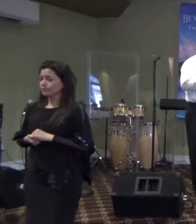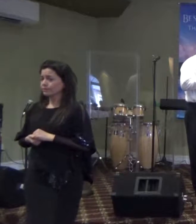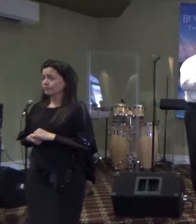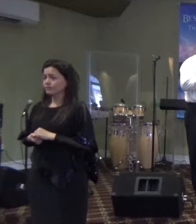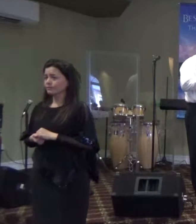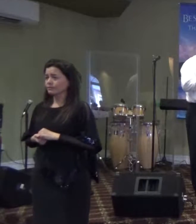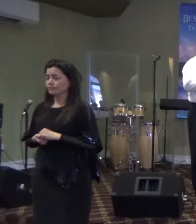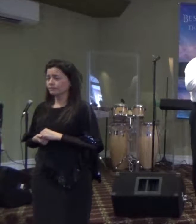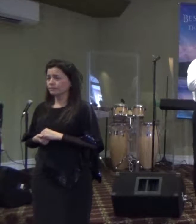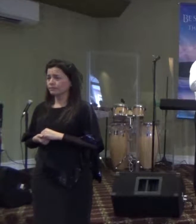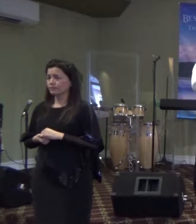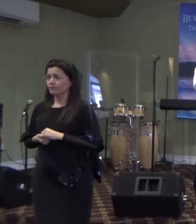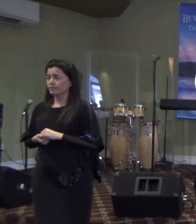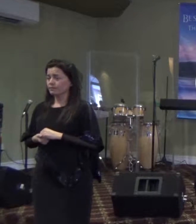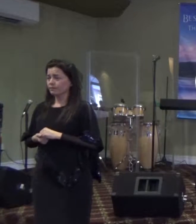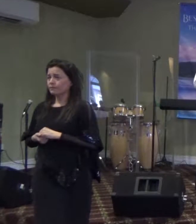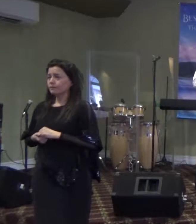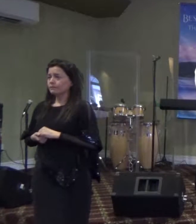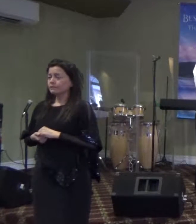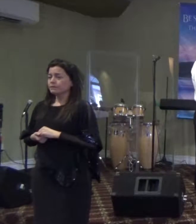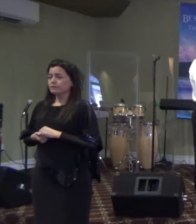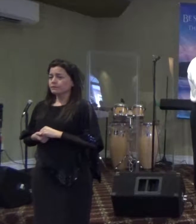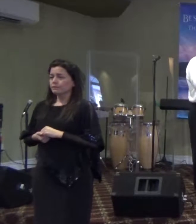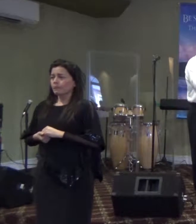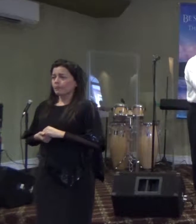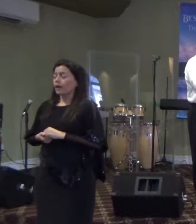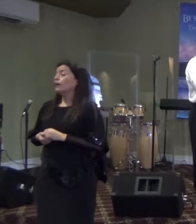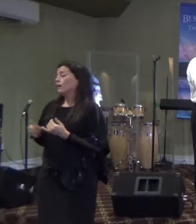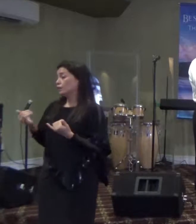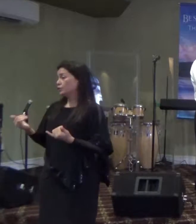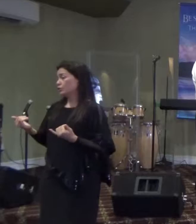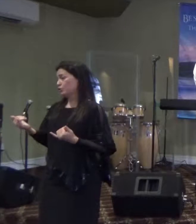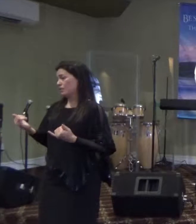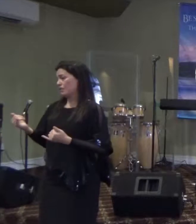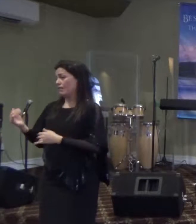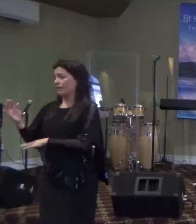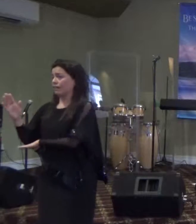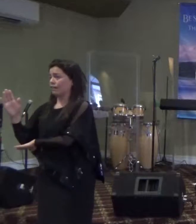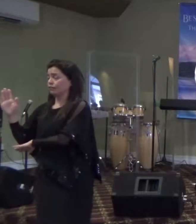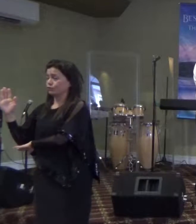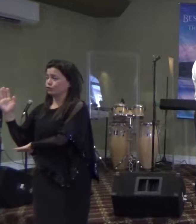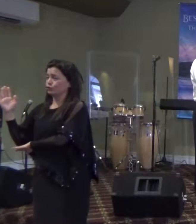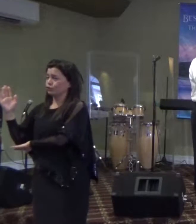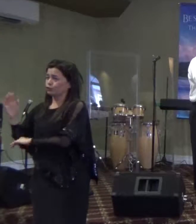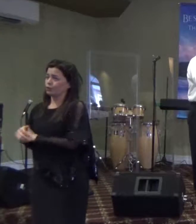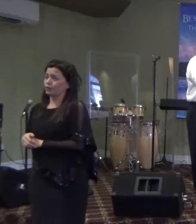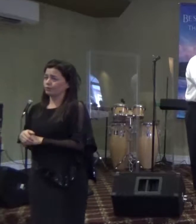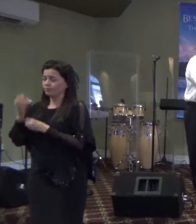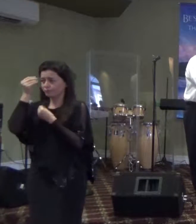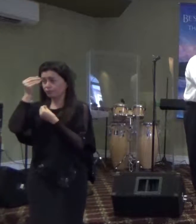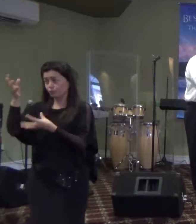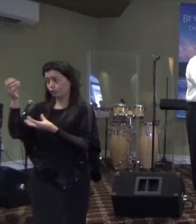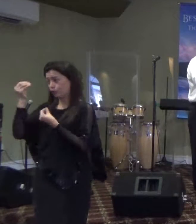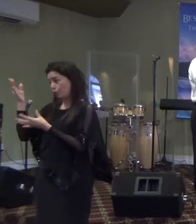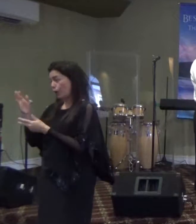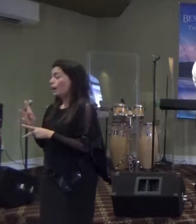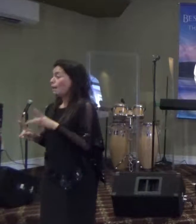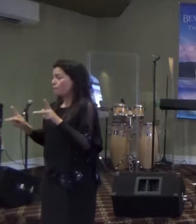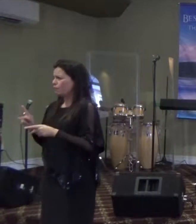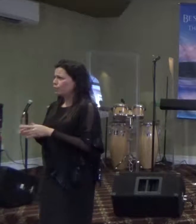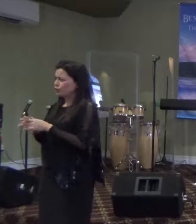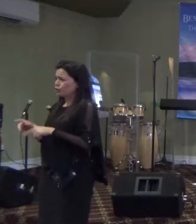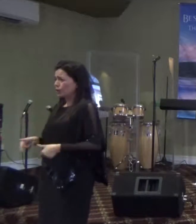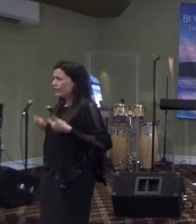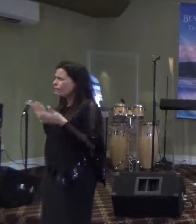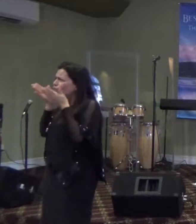Yes. Quiero decirte I want esta to tarde tell you this afternoon que el hombre que vive enfocado en Dios that